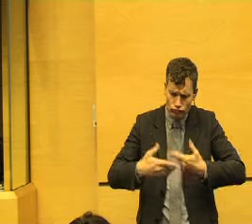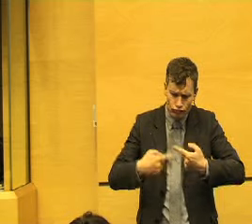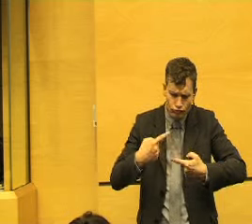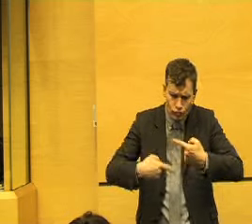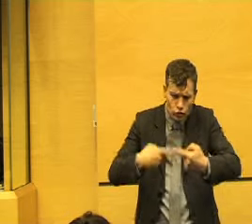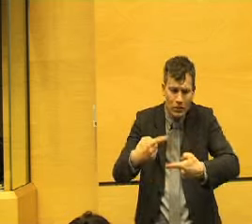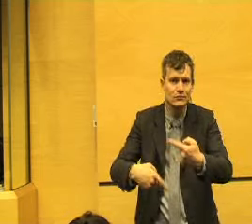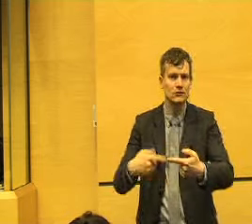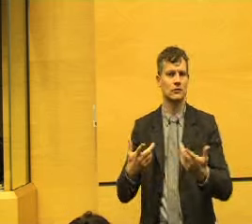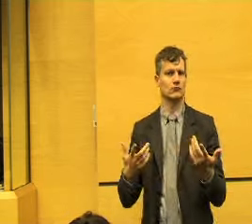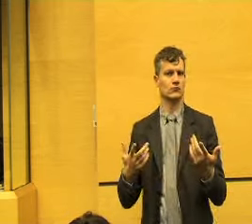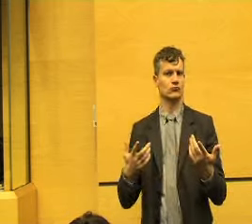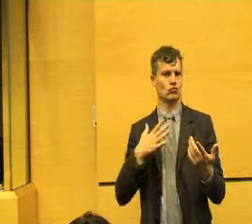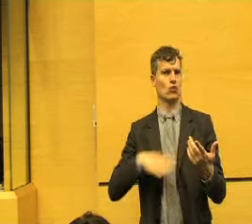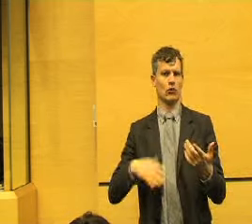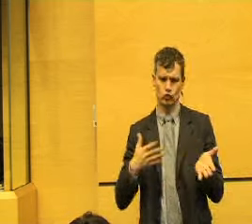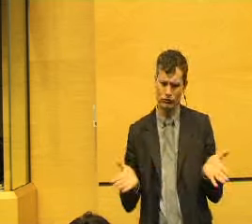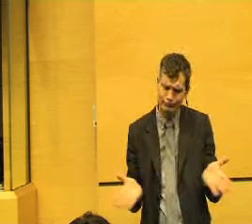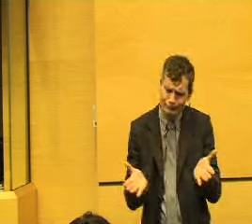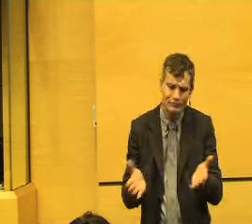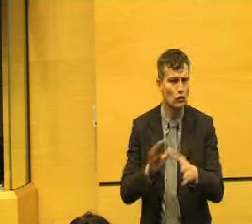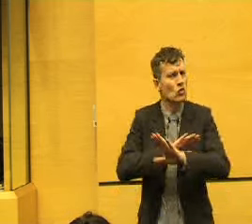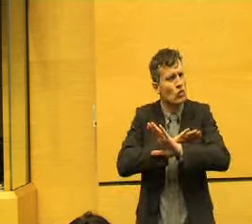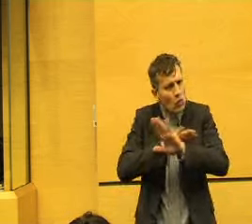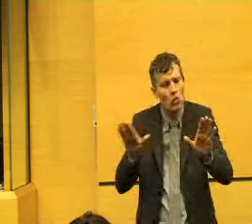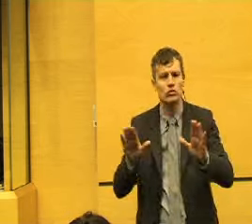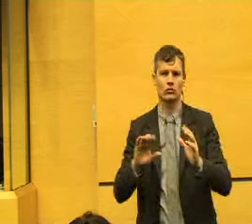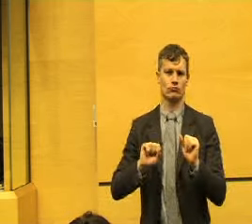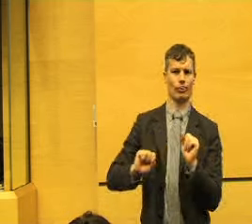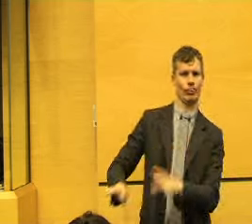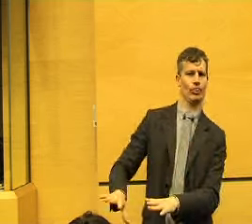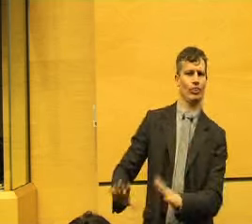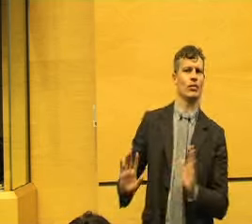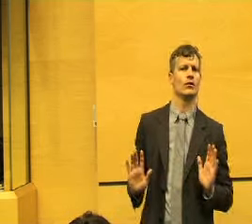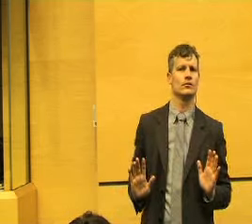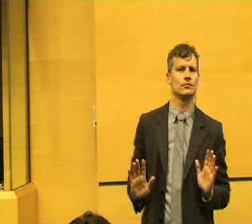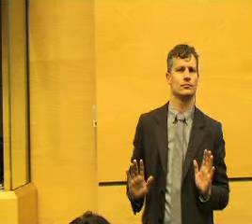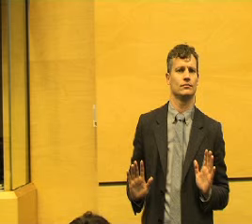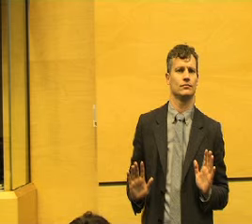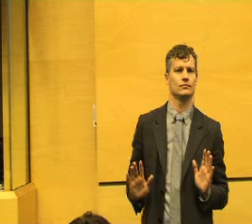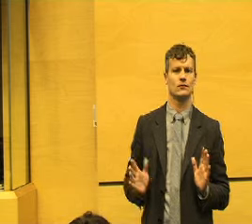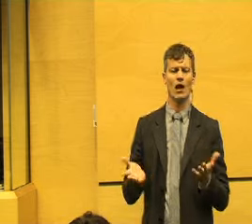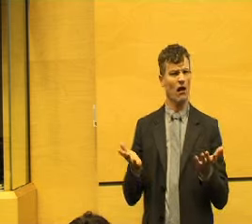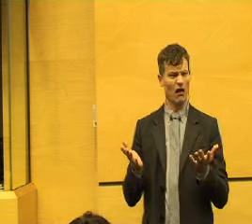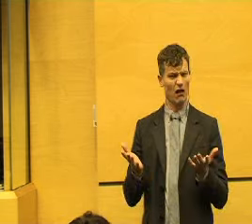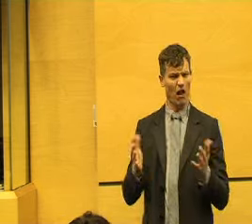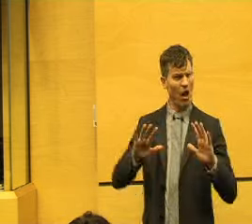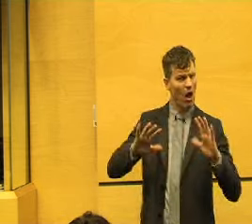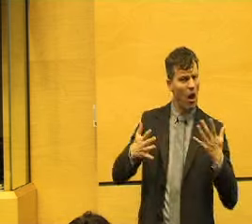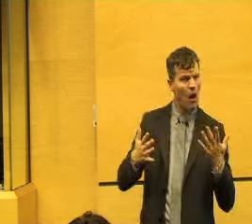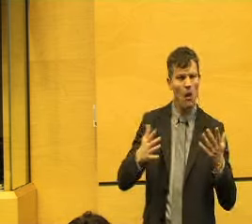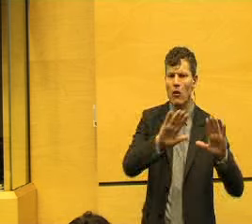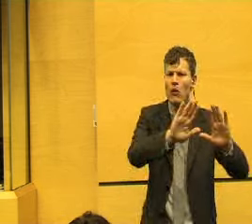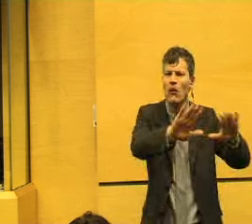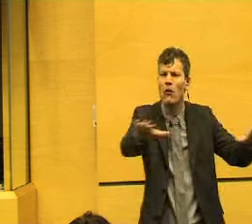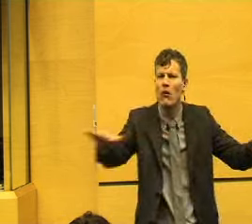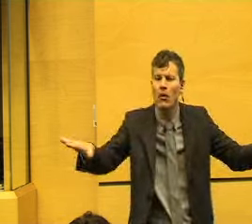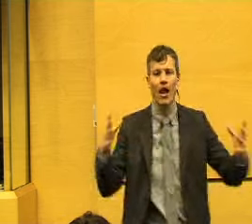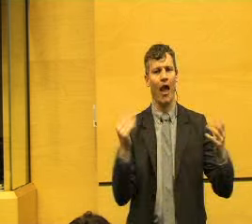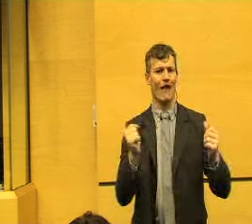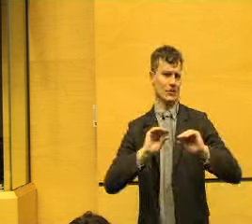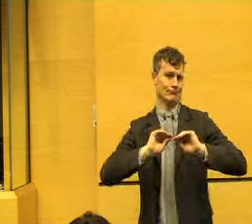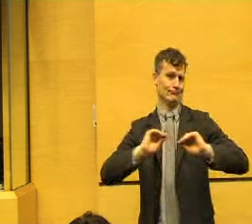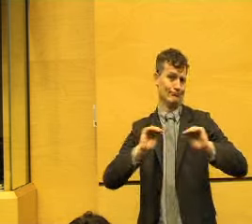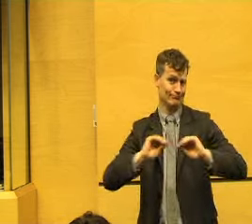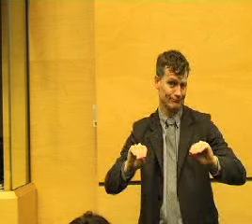the risk of child abandonment. This includes, first, training to raise awareness and understanding on